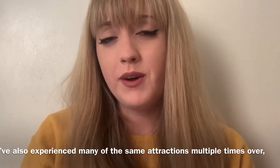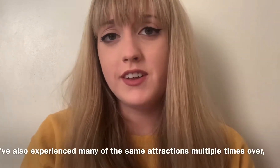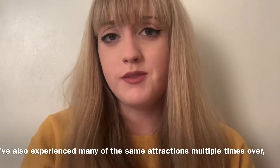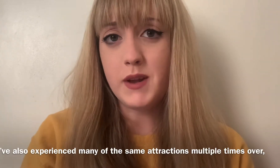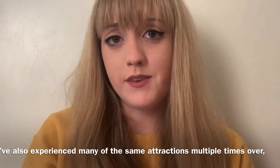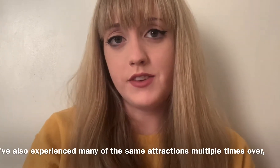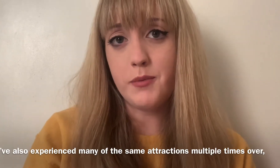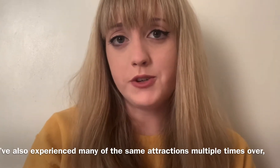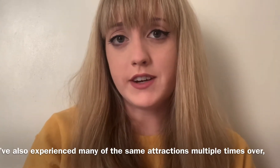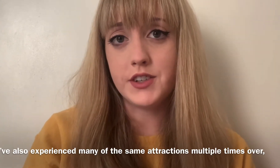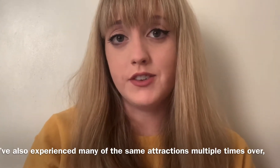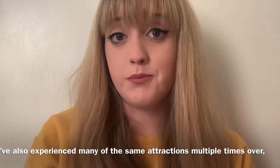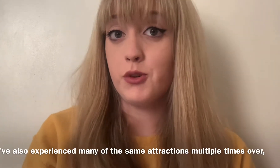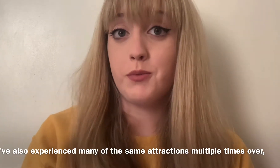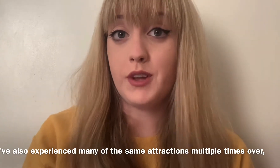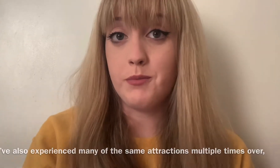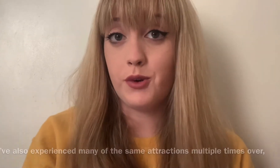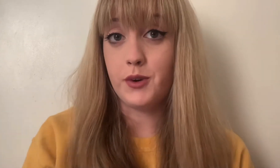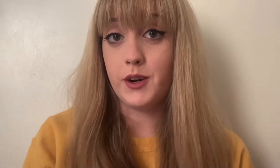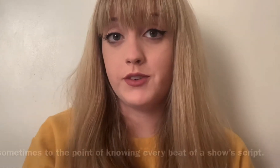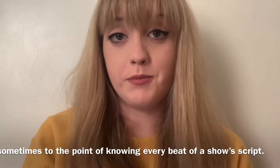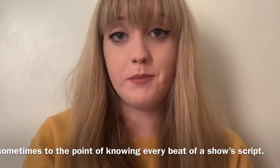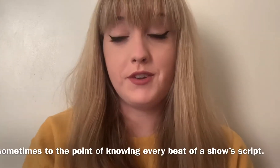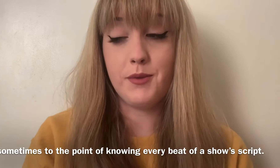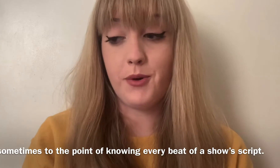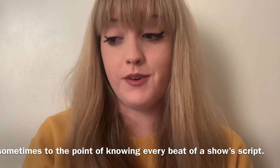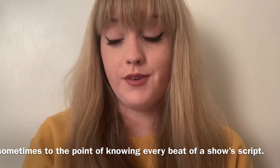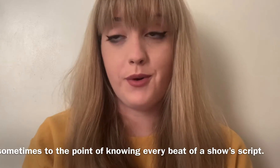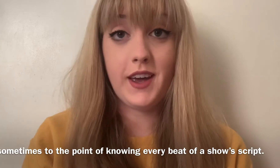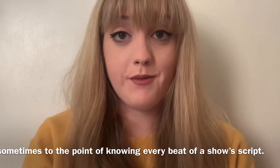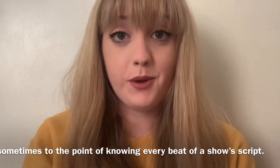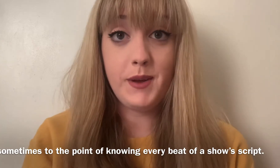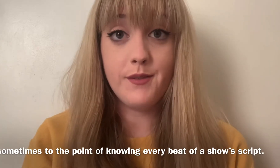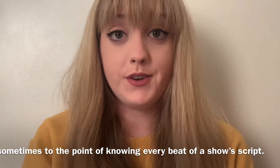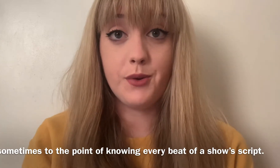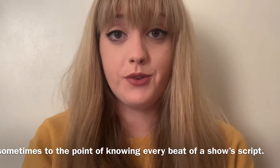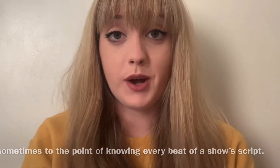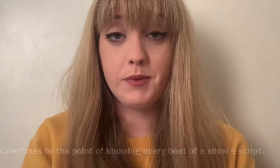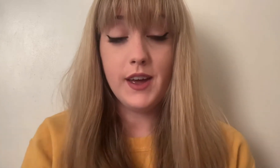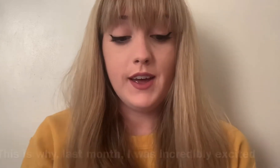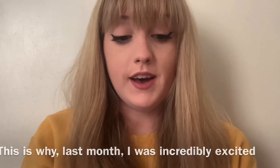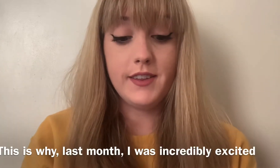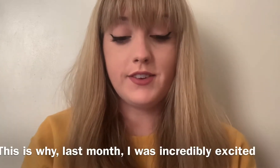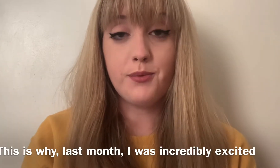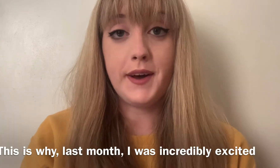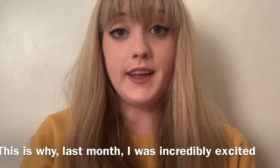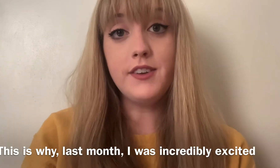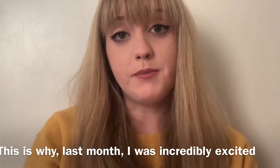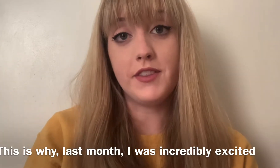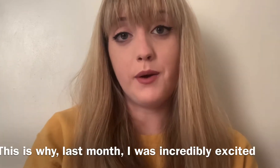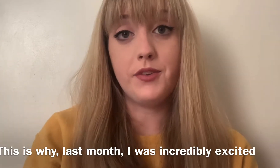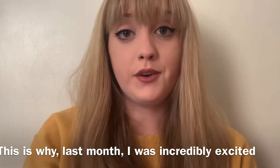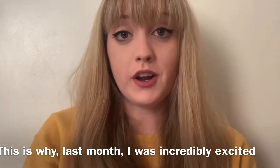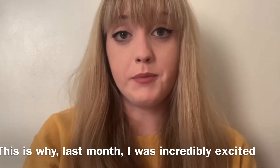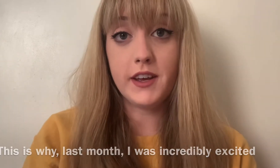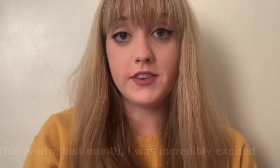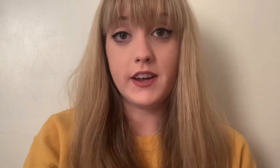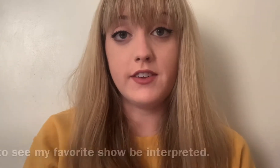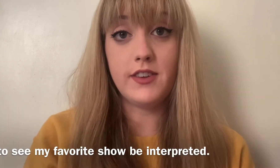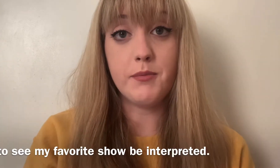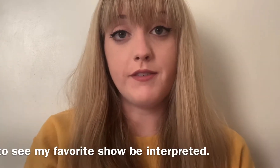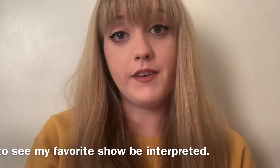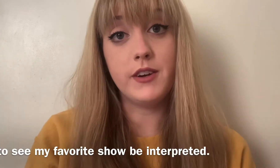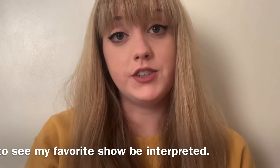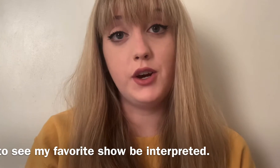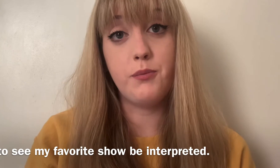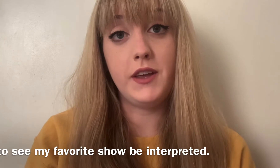also experienced many of the same attractions multiple times over, sometimes to the point of knowing every beat of a show's script. This is why last month, I was incredibly excited